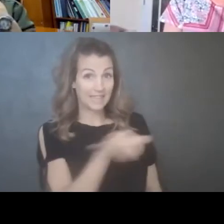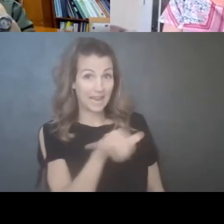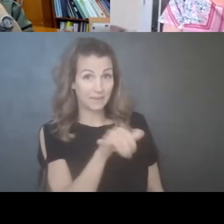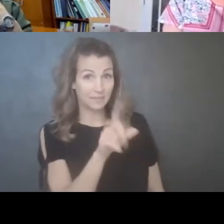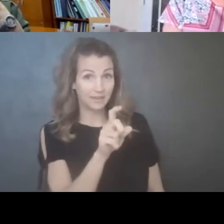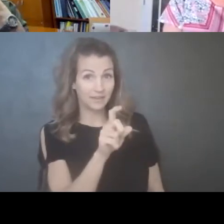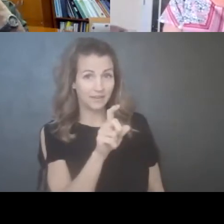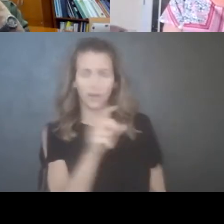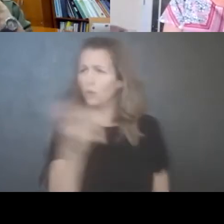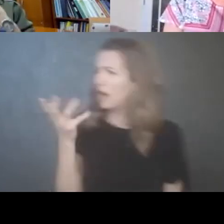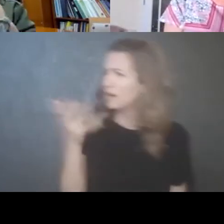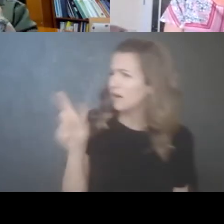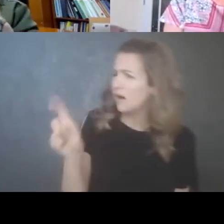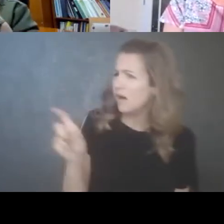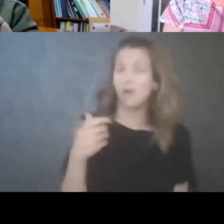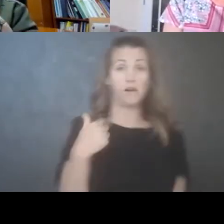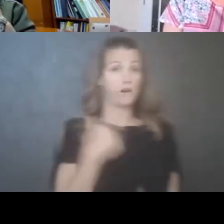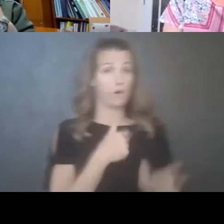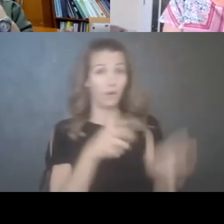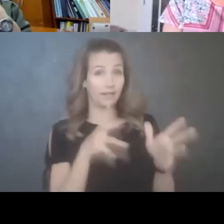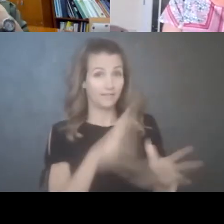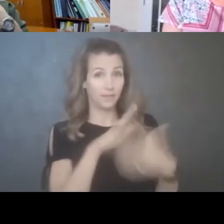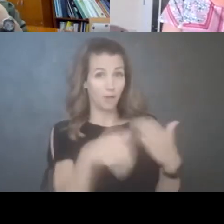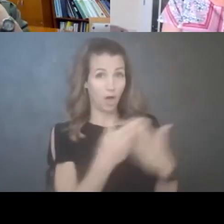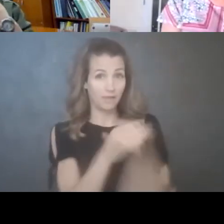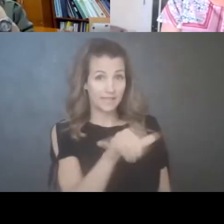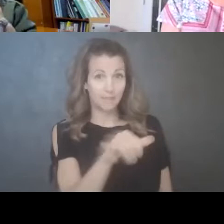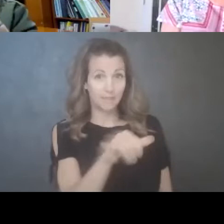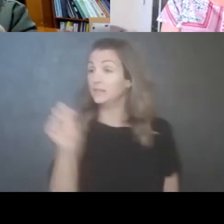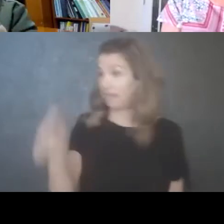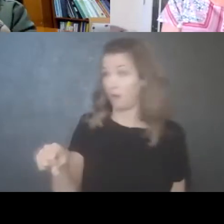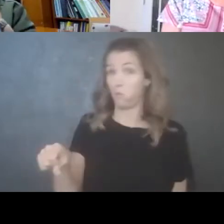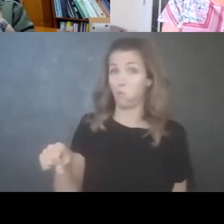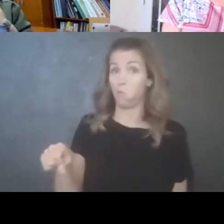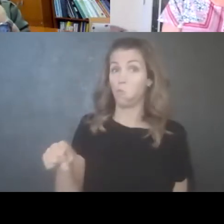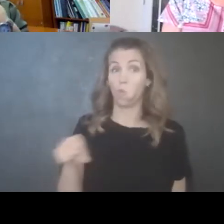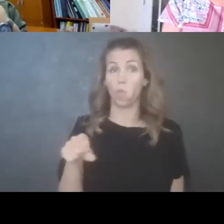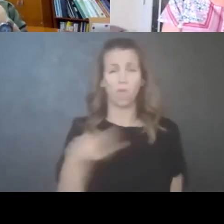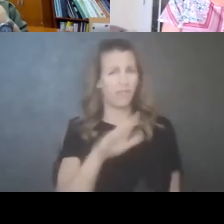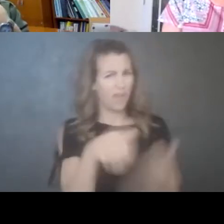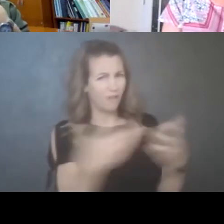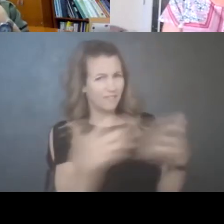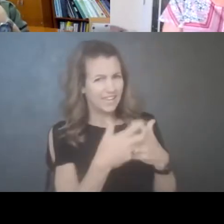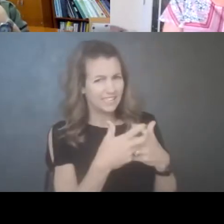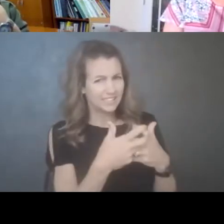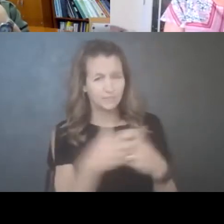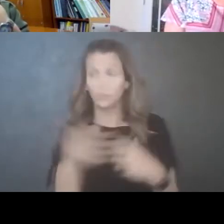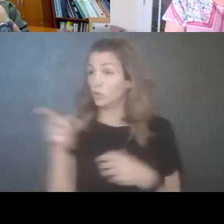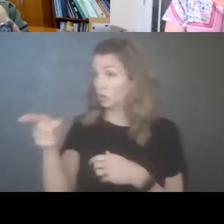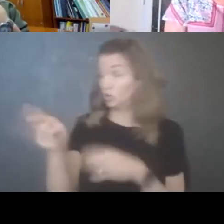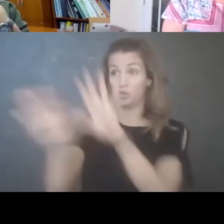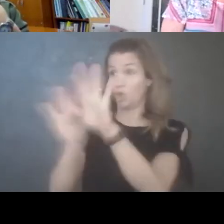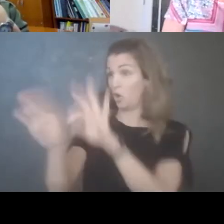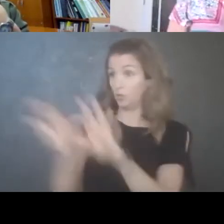What was that? So we left them all the same. Yeah, we and left they them all the st- same. And they've all fit. Well, you chose all your choices and we got them all to fit.